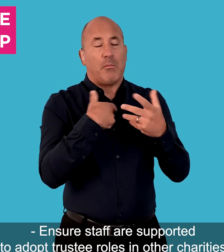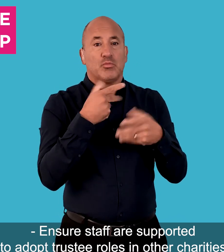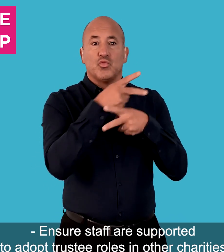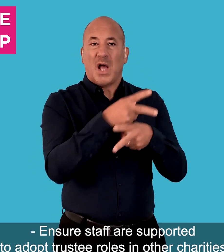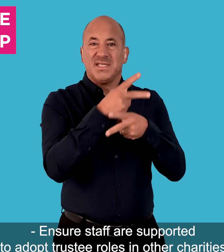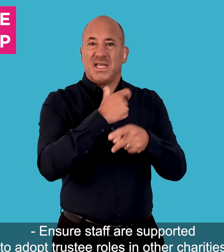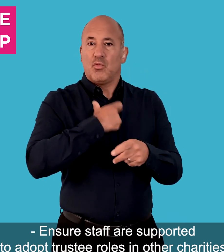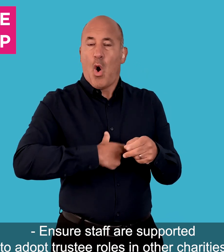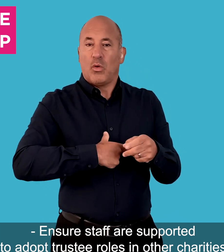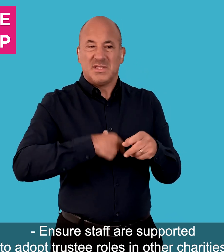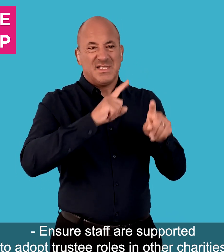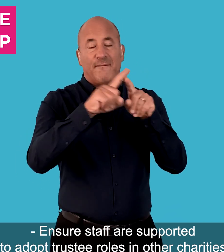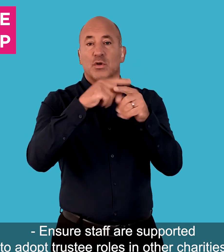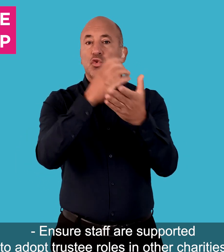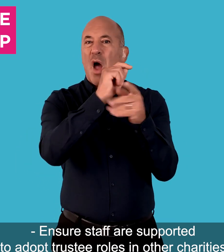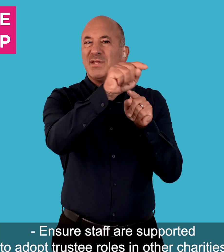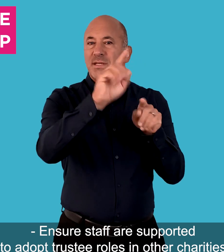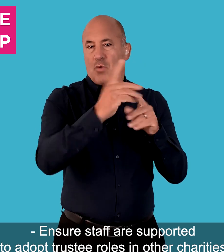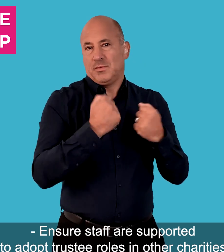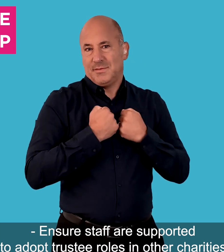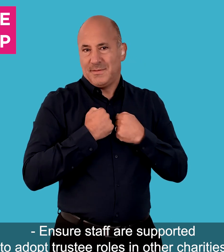trustee roles in other charities.